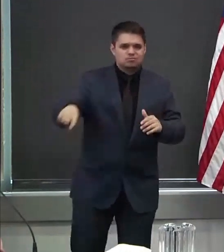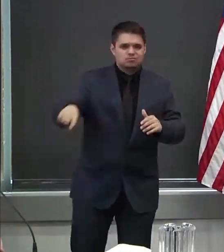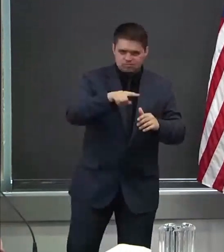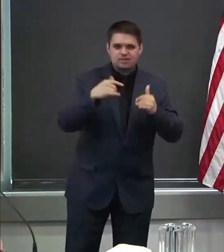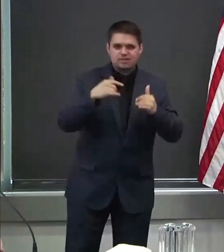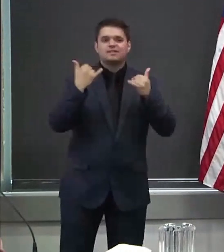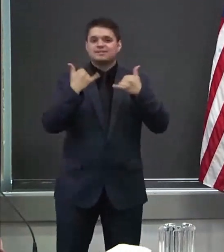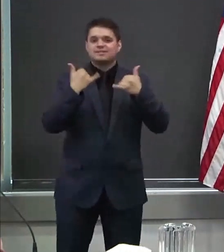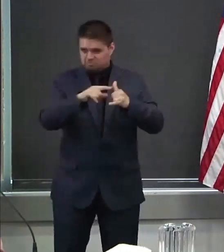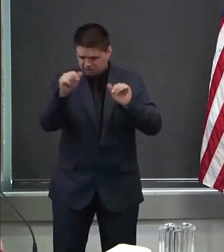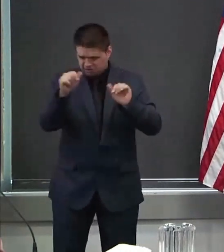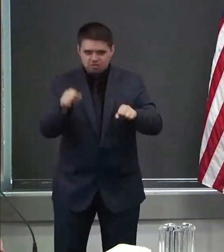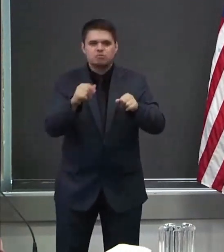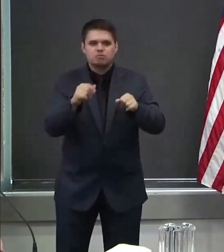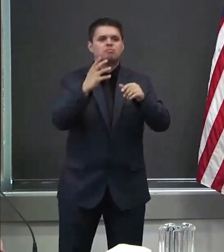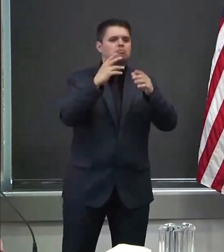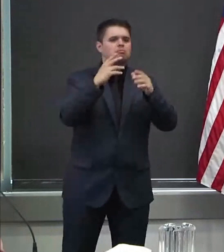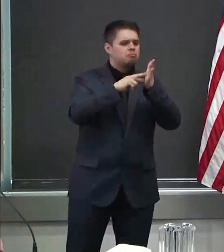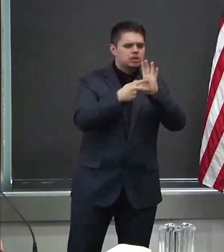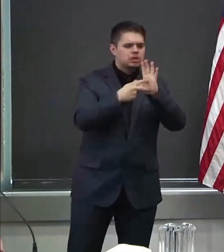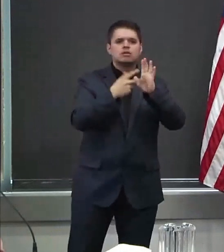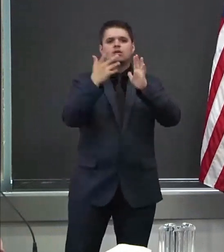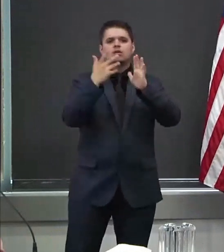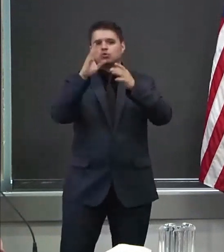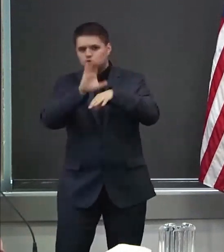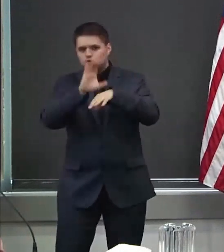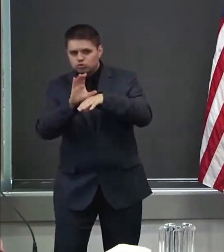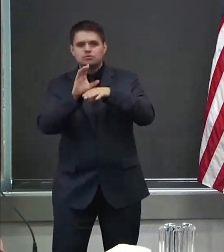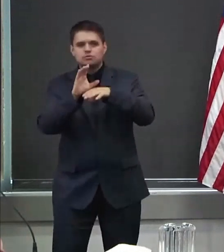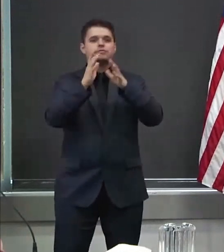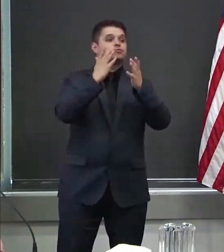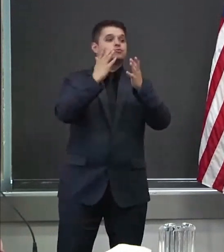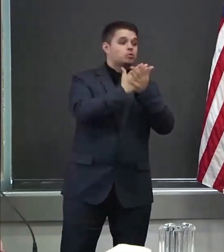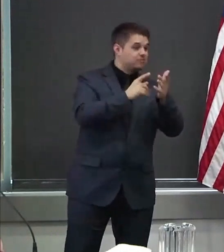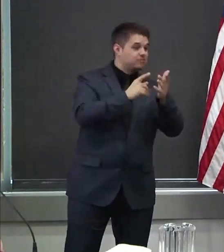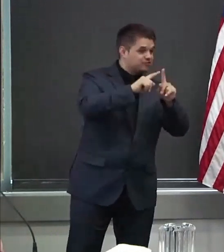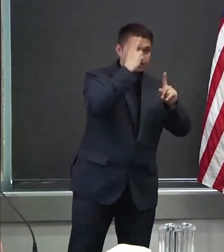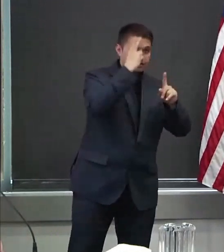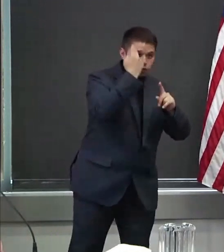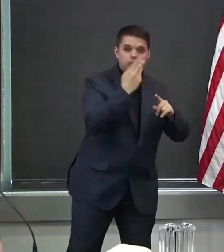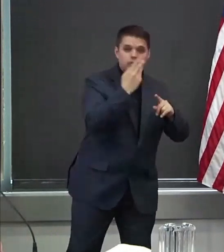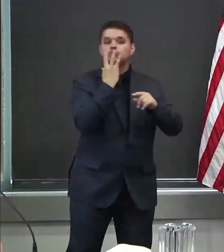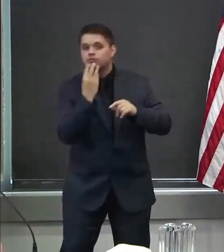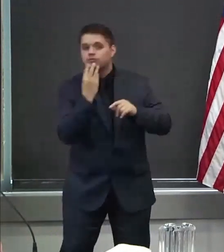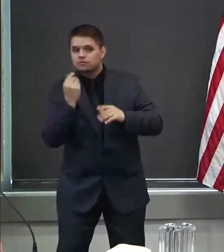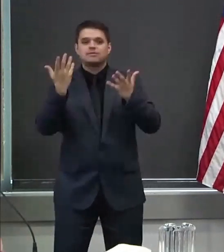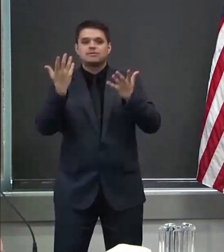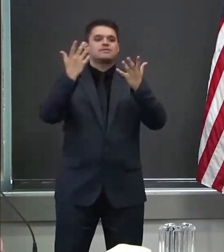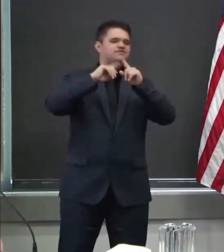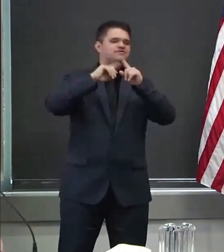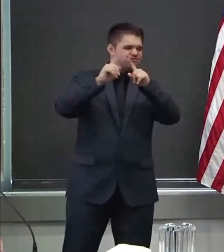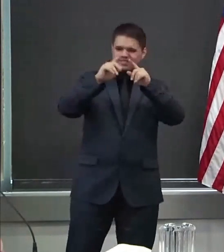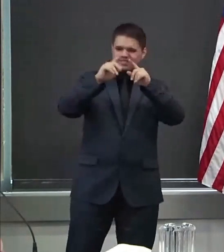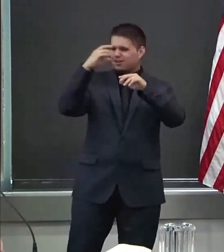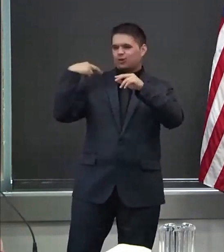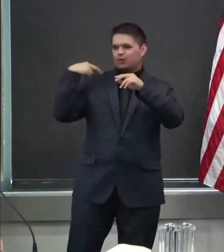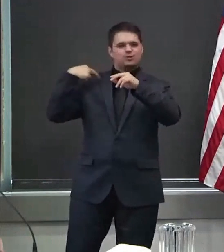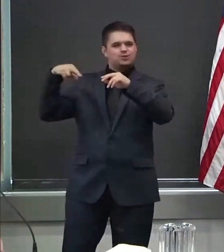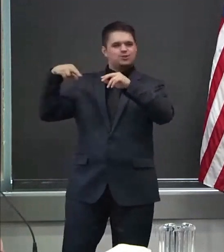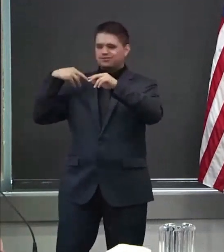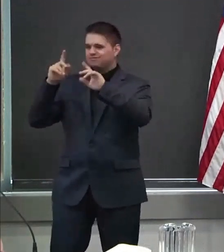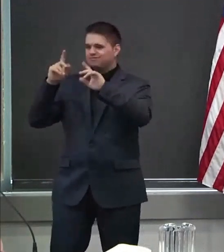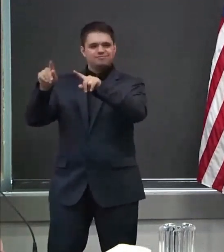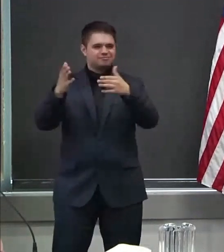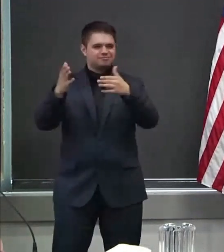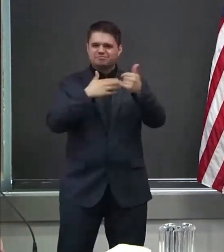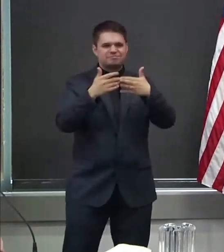they attend a synagogue, a mosque, or a church, carefully and in limited numbers. In